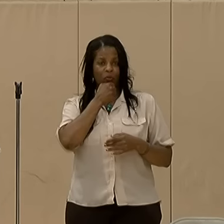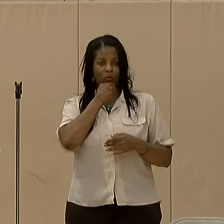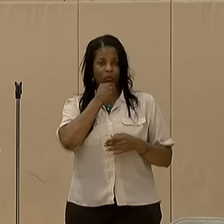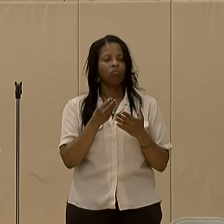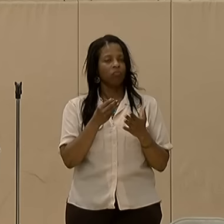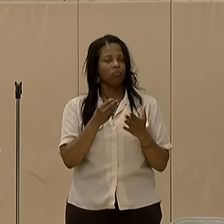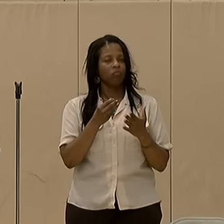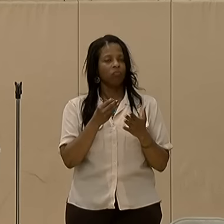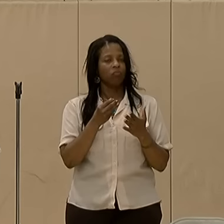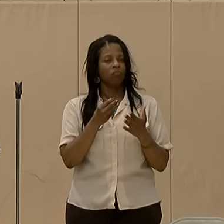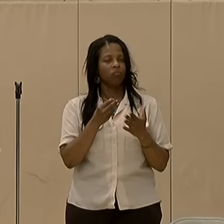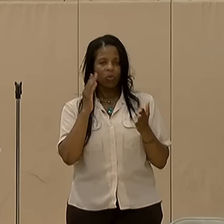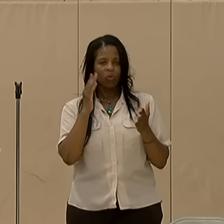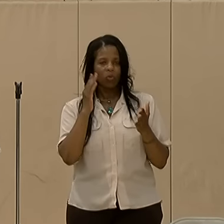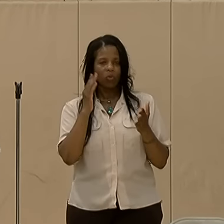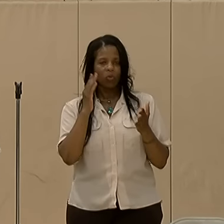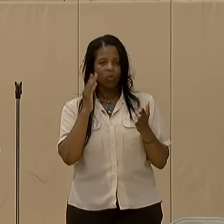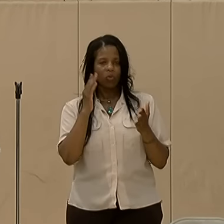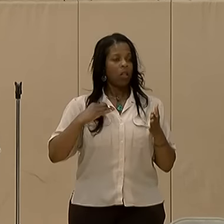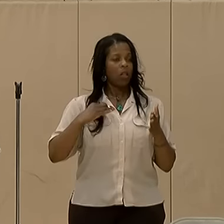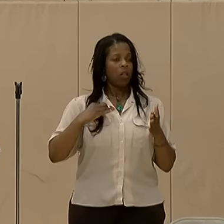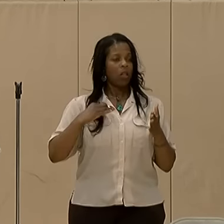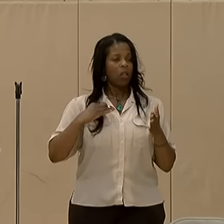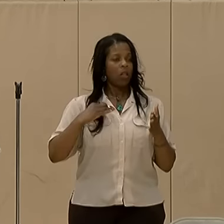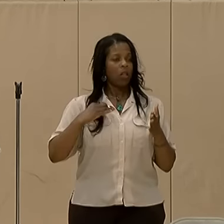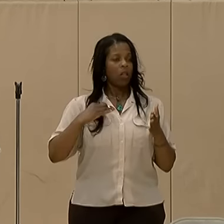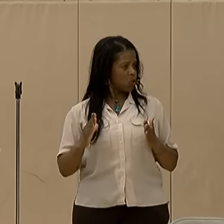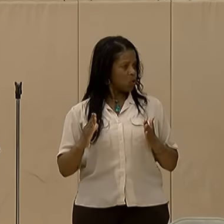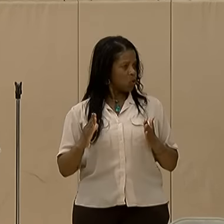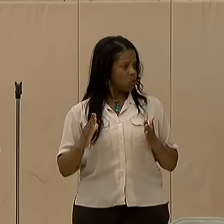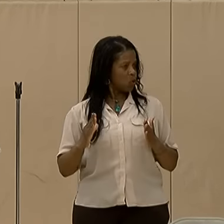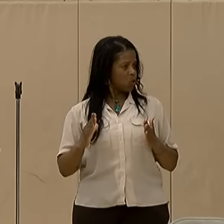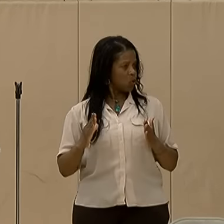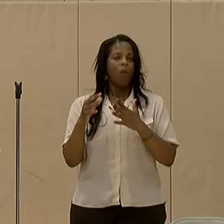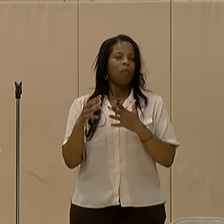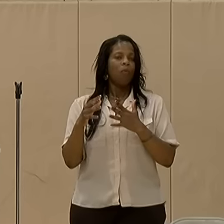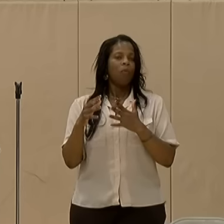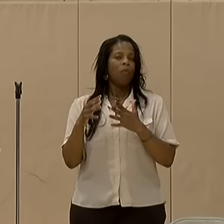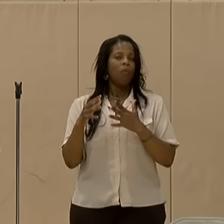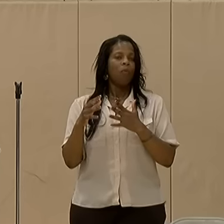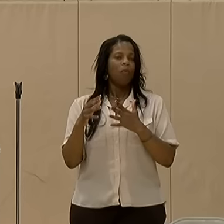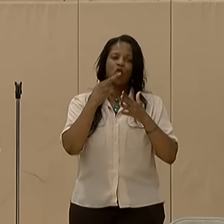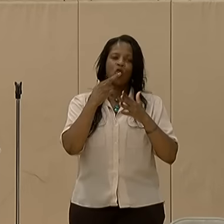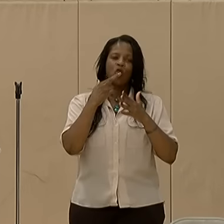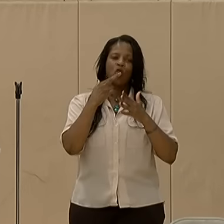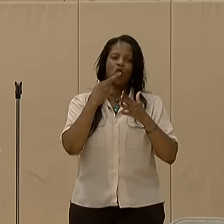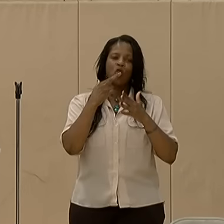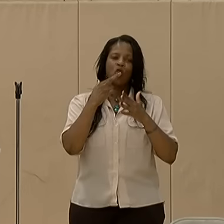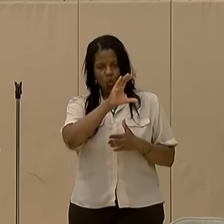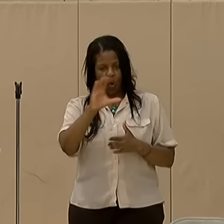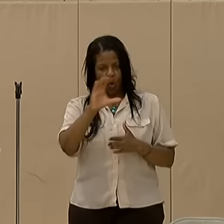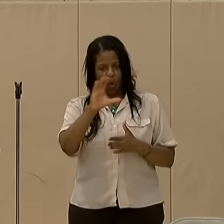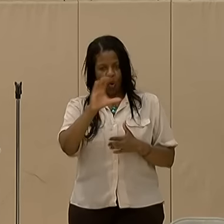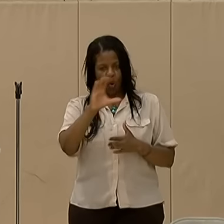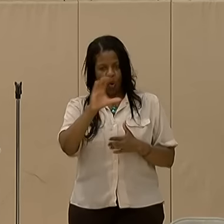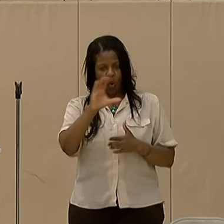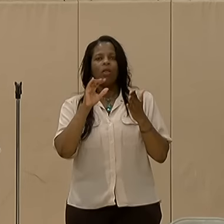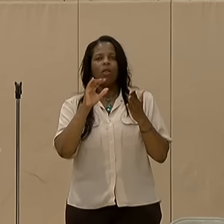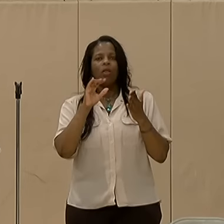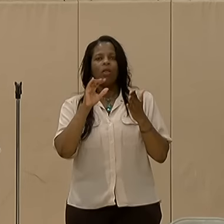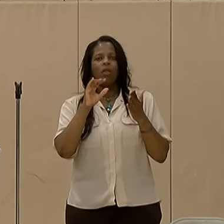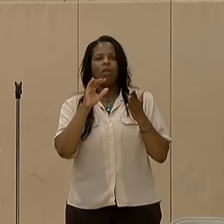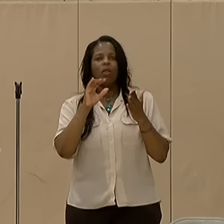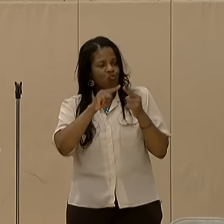Yeah, the volunteers of the American Red Cross that drop everything in their lives to come out